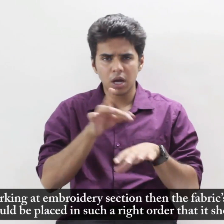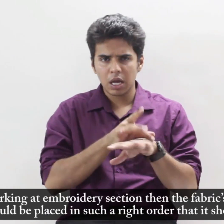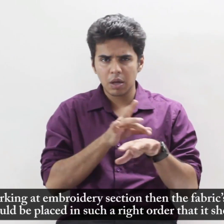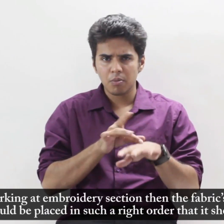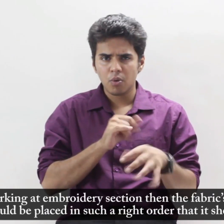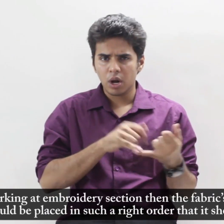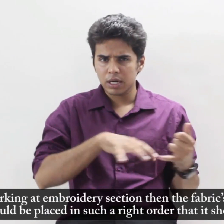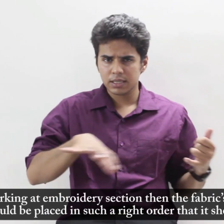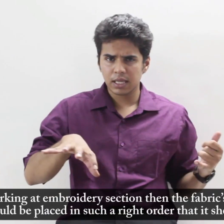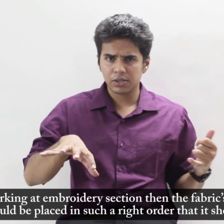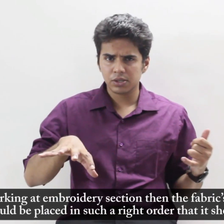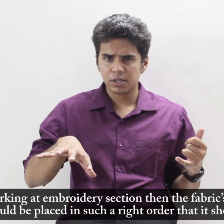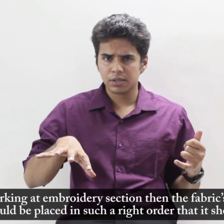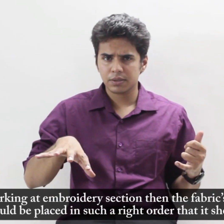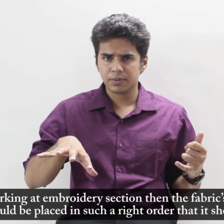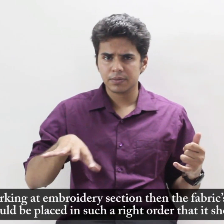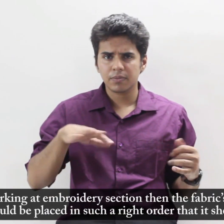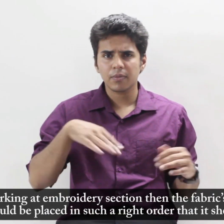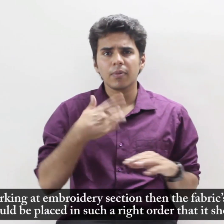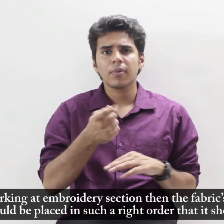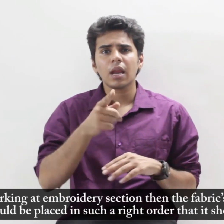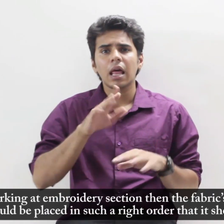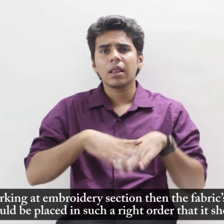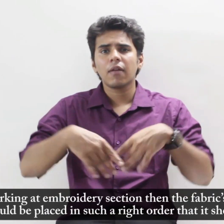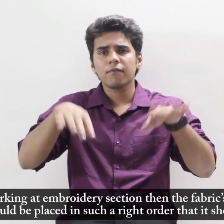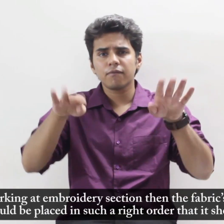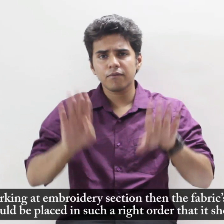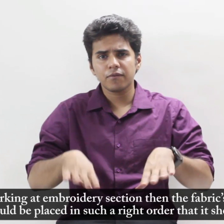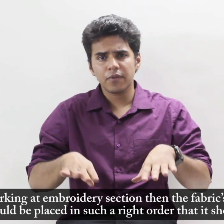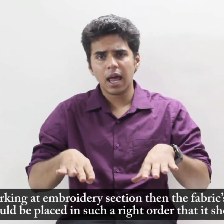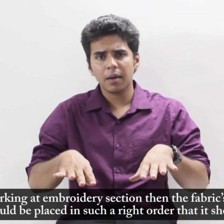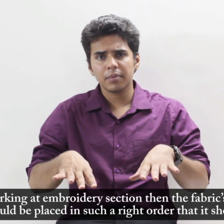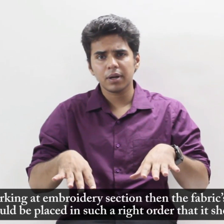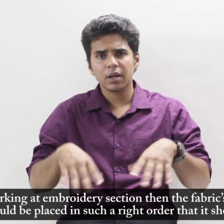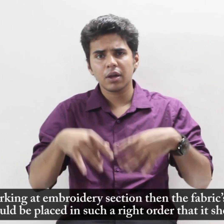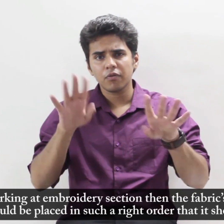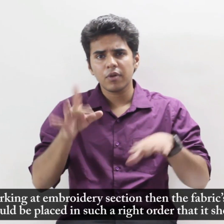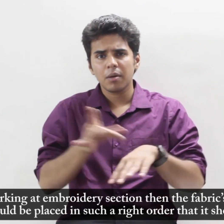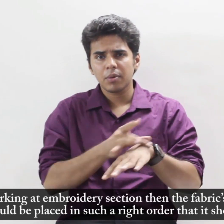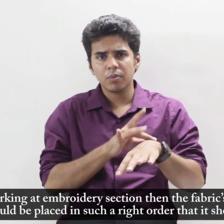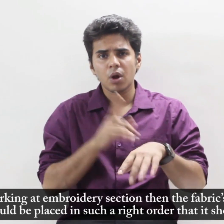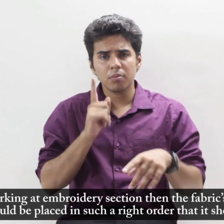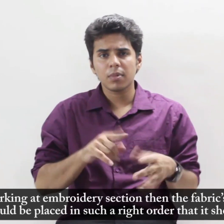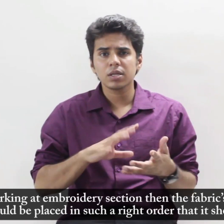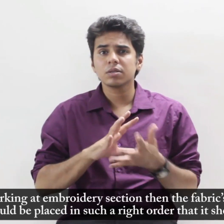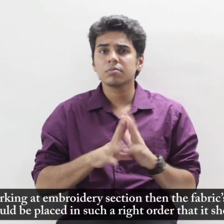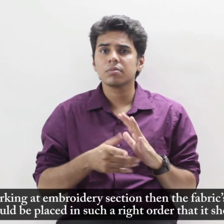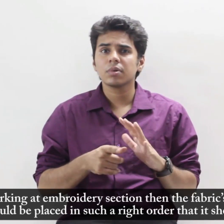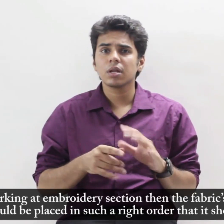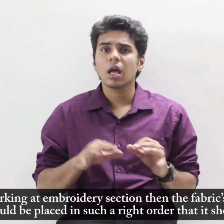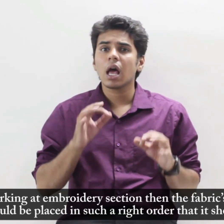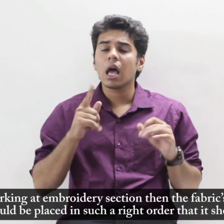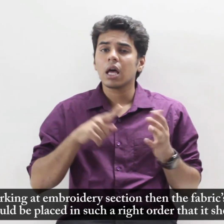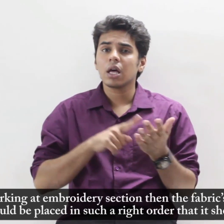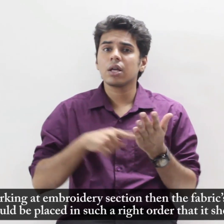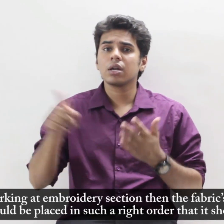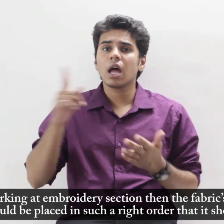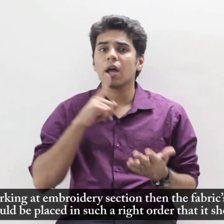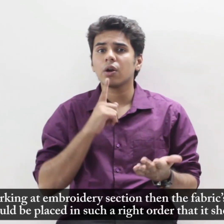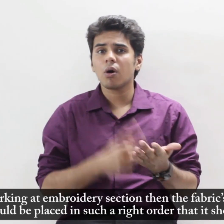if you are working at embroidery section, then the fabric's embroidery should be placed in such a right order that it